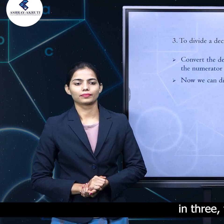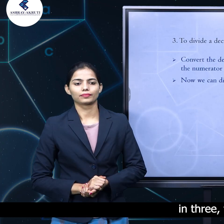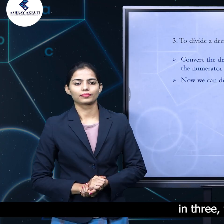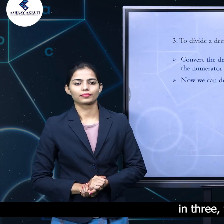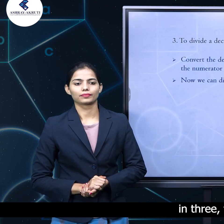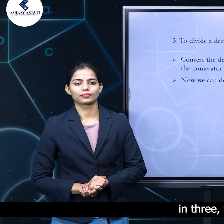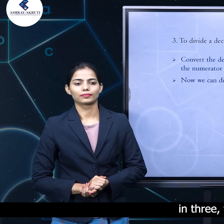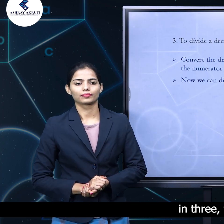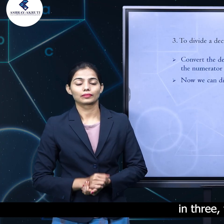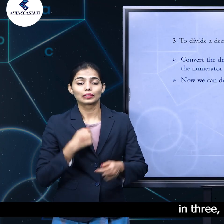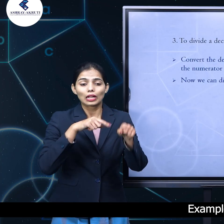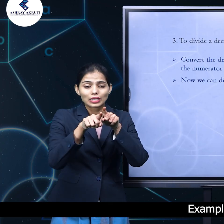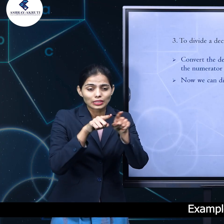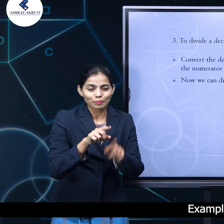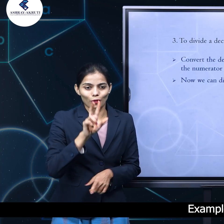3, 2, 1. Example: